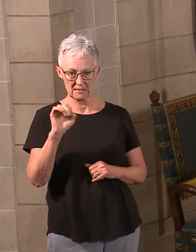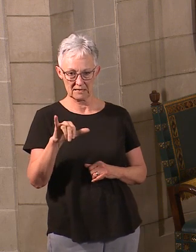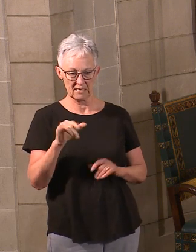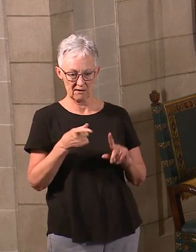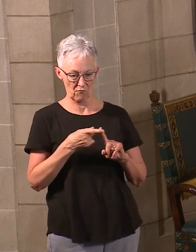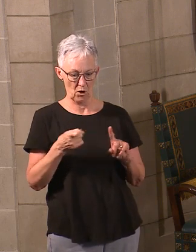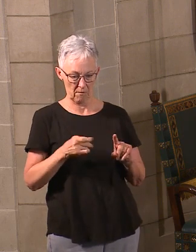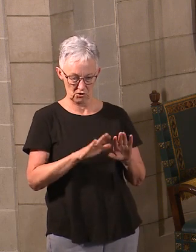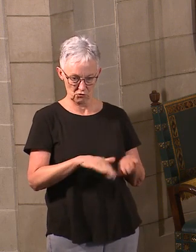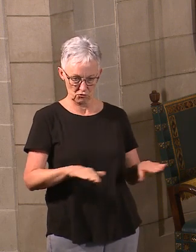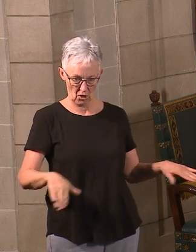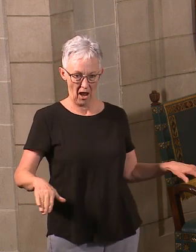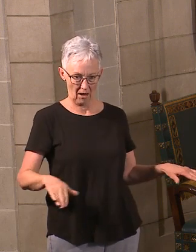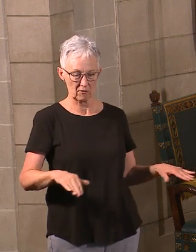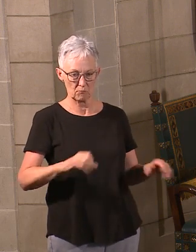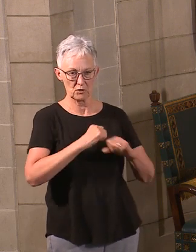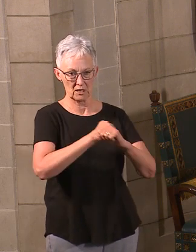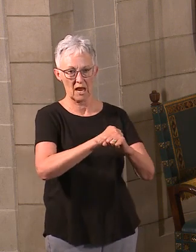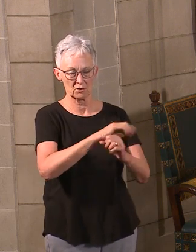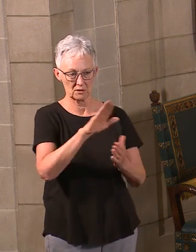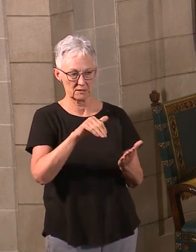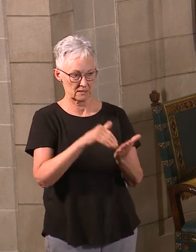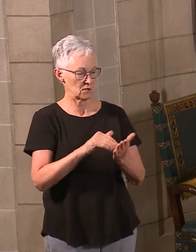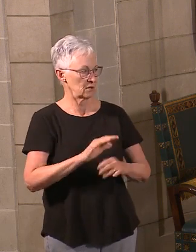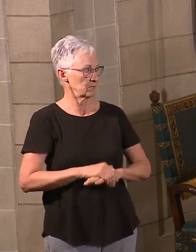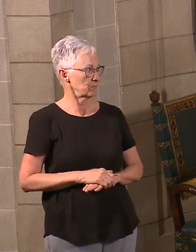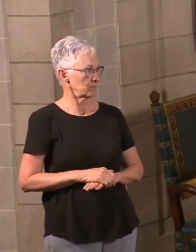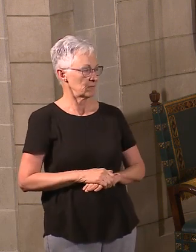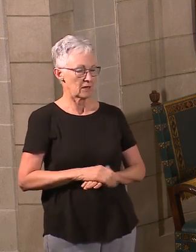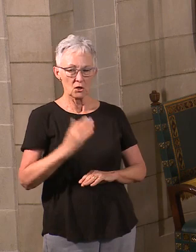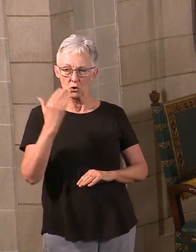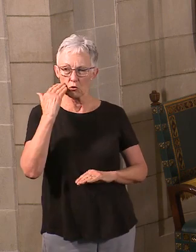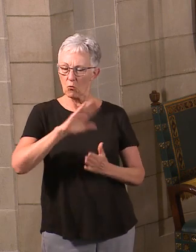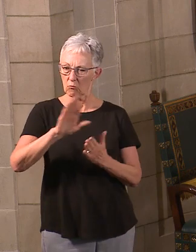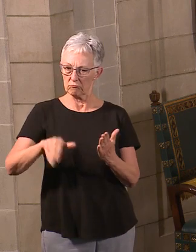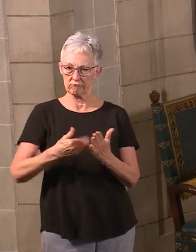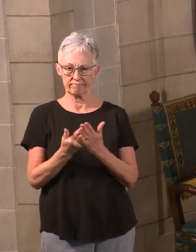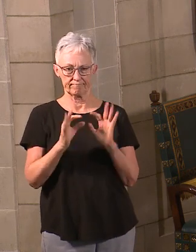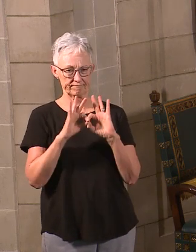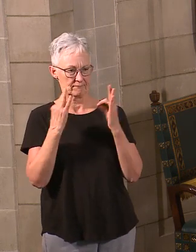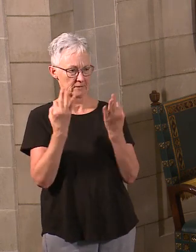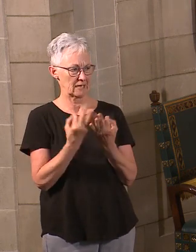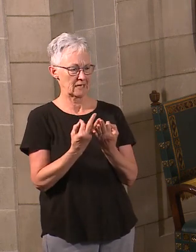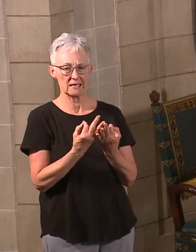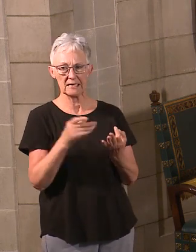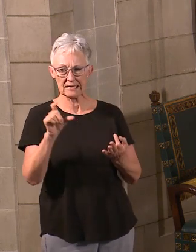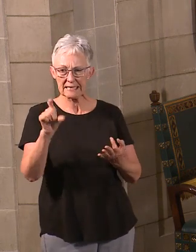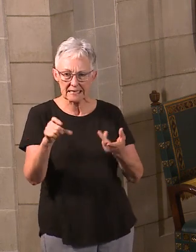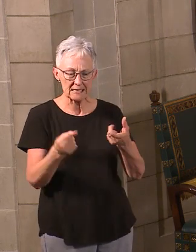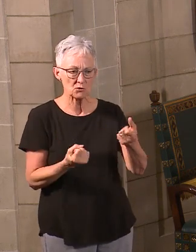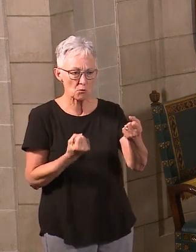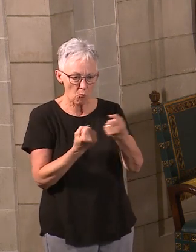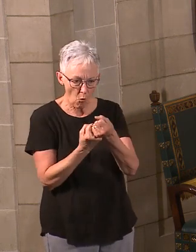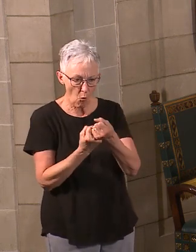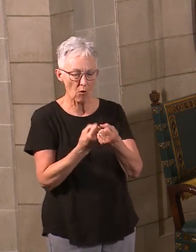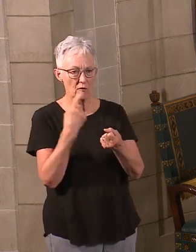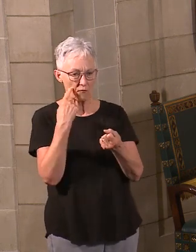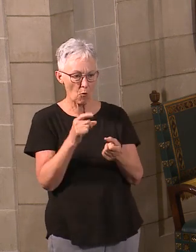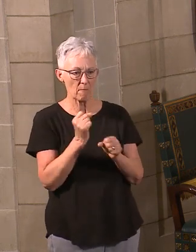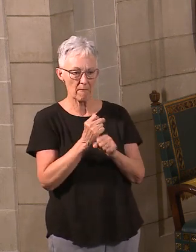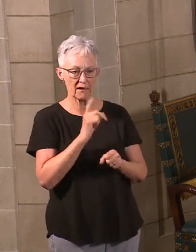about the need for all families. All families need support as they are key to child safety, permanency, and